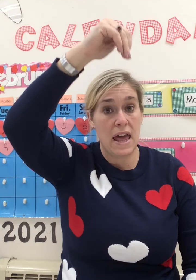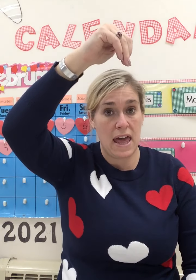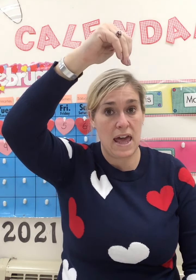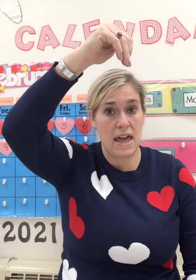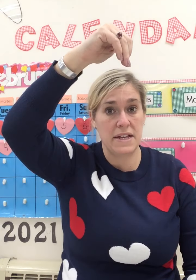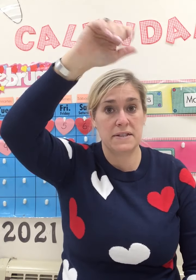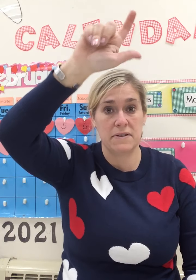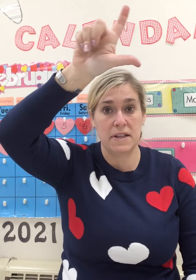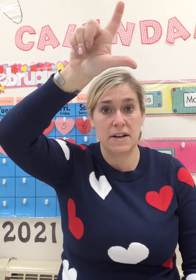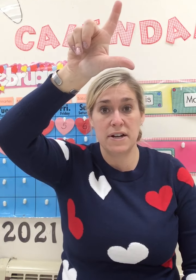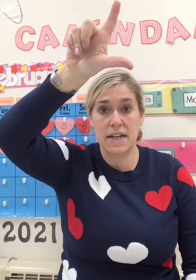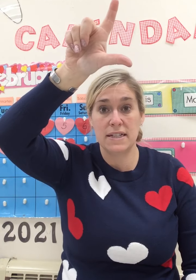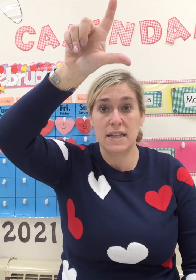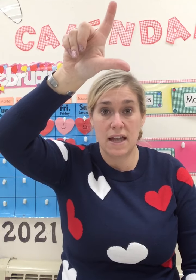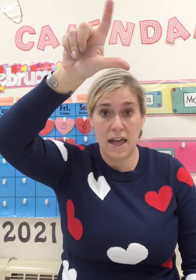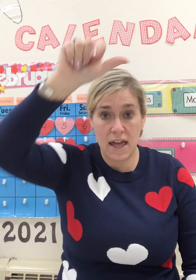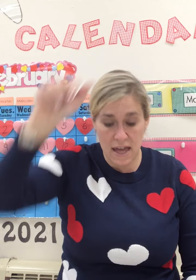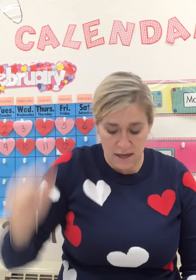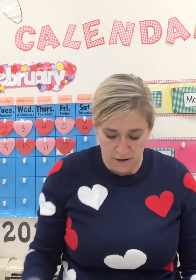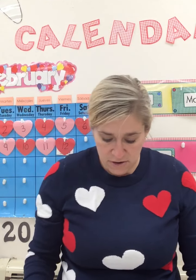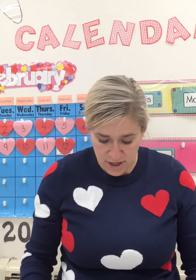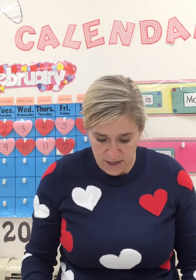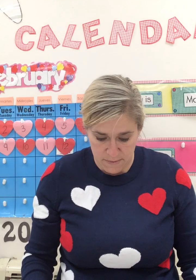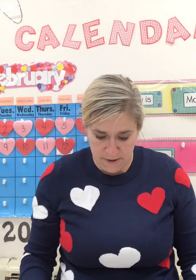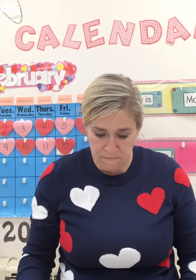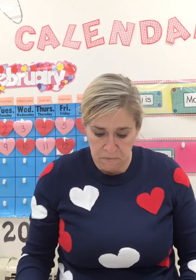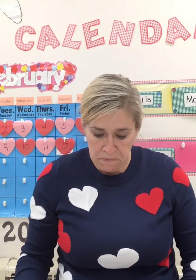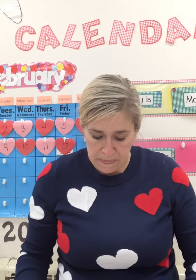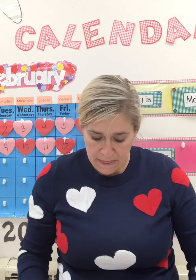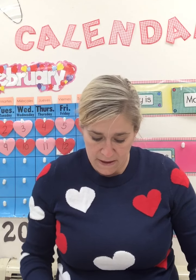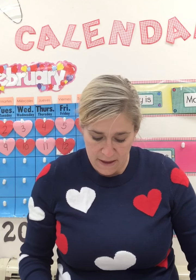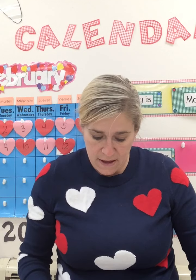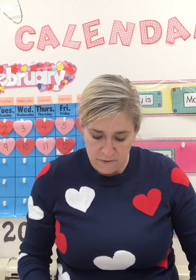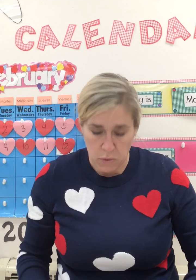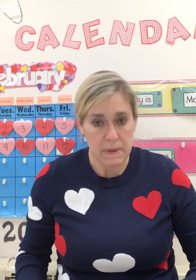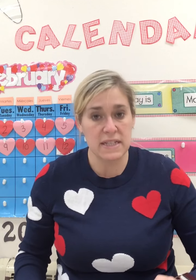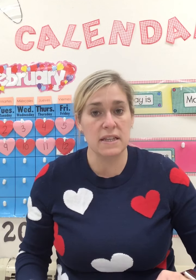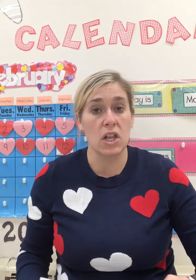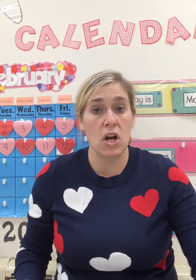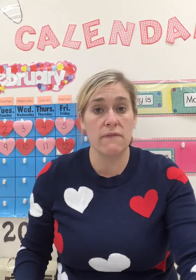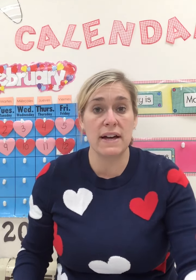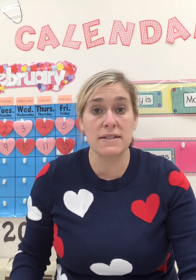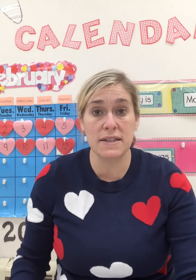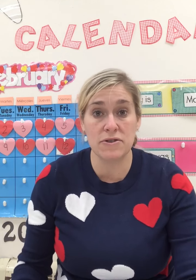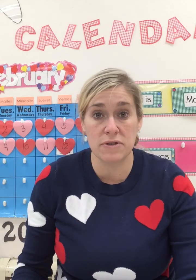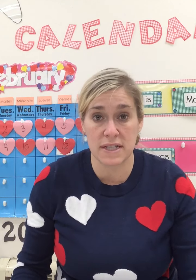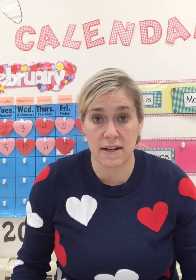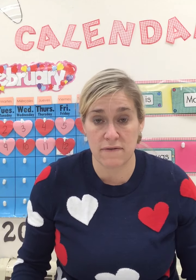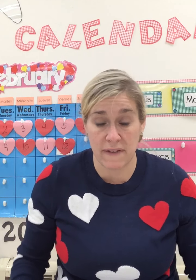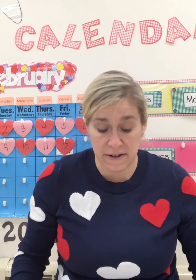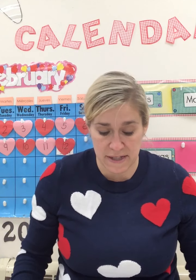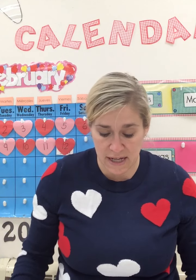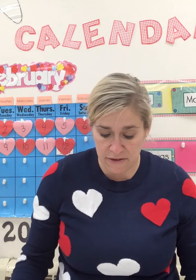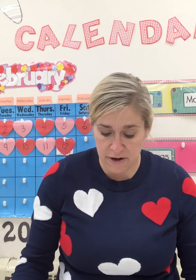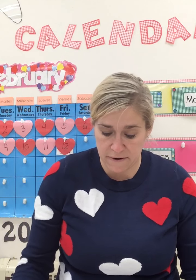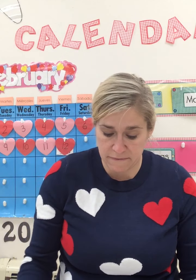A. So the letter is A. Good job. We're mixing the long vowels and the short vowels together.